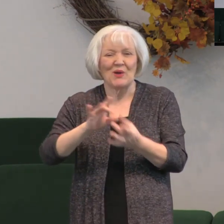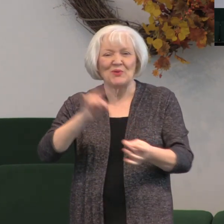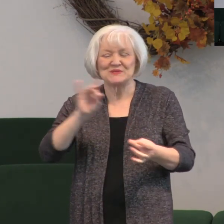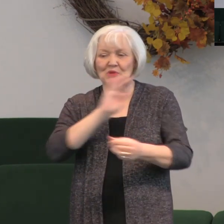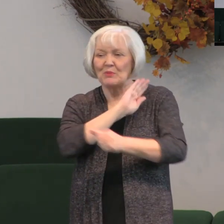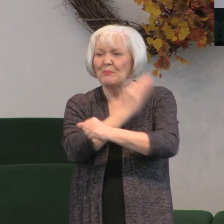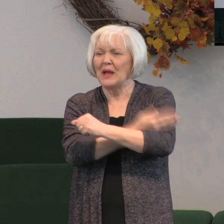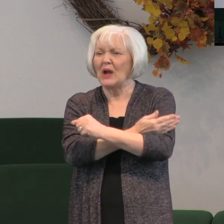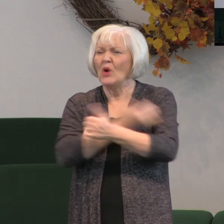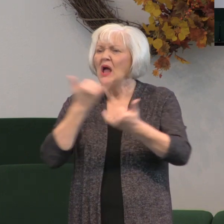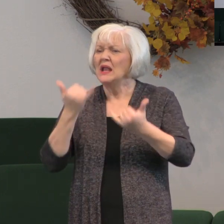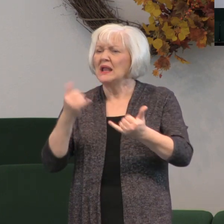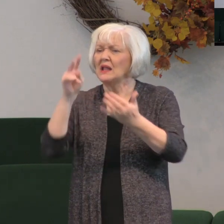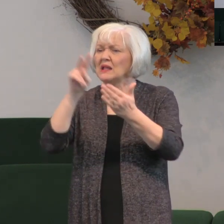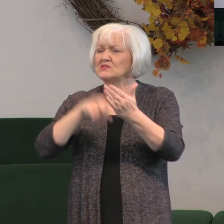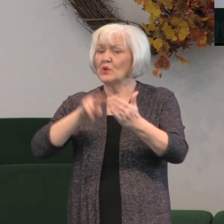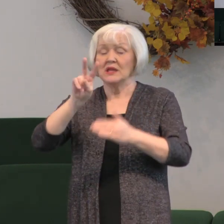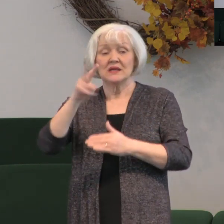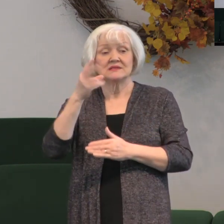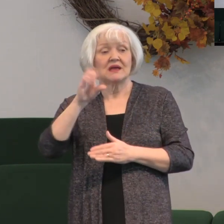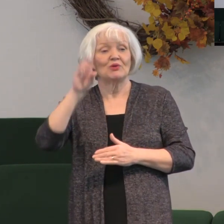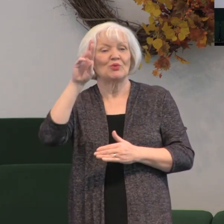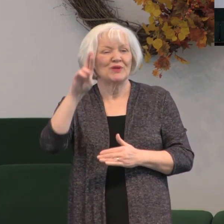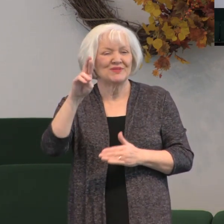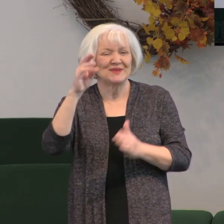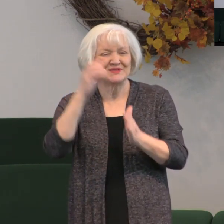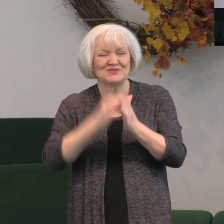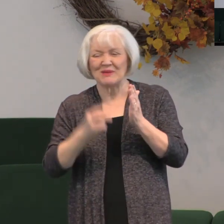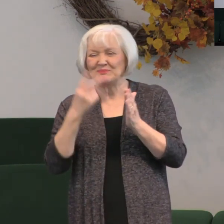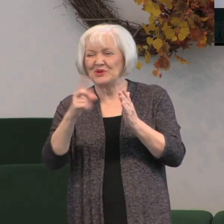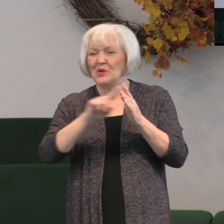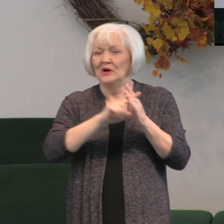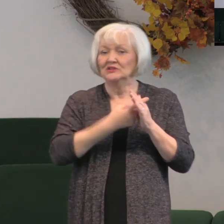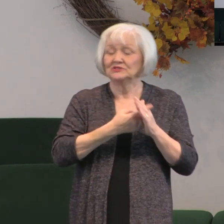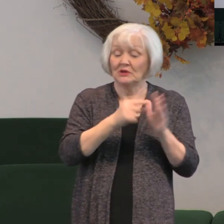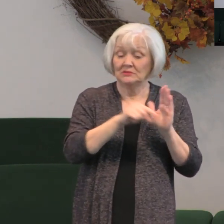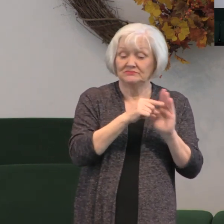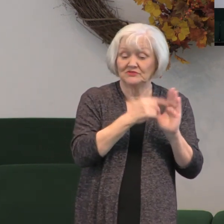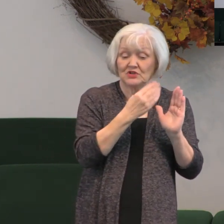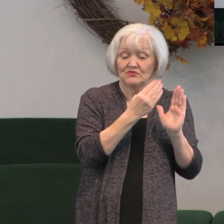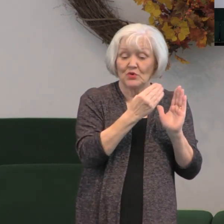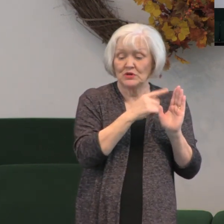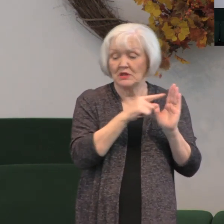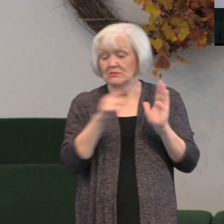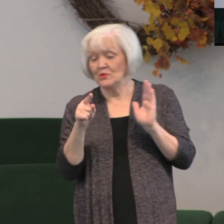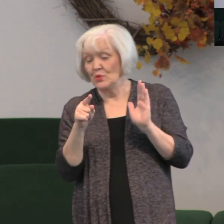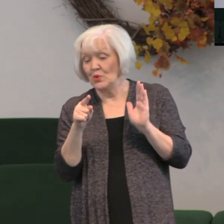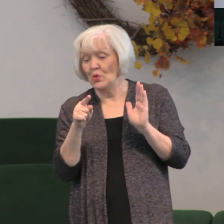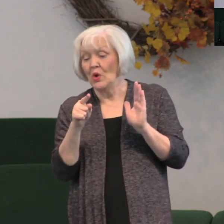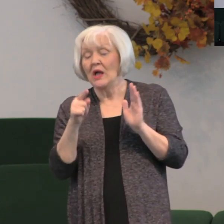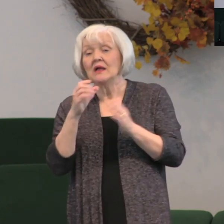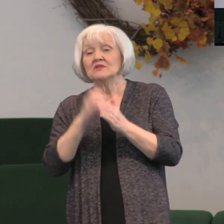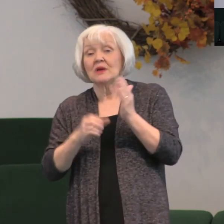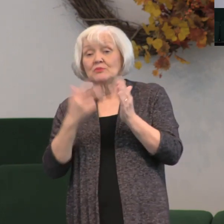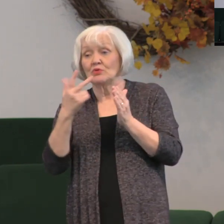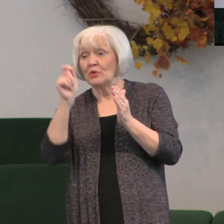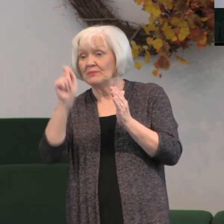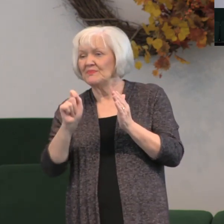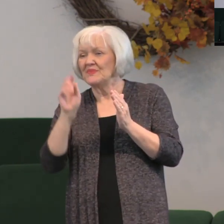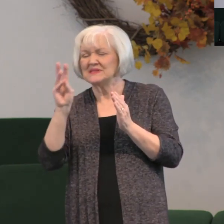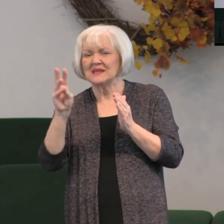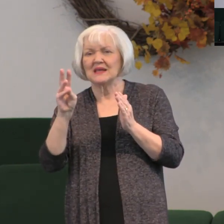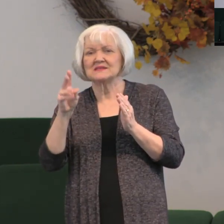me in reading 2 Corinthians 2. We're going to start in verse 14 and read down through chapter 3, verse 6. Paul says, But